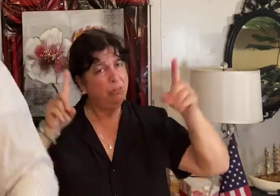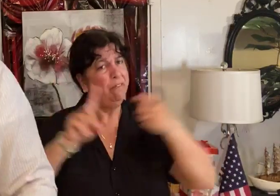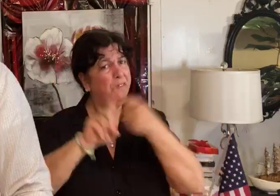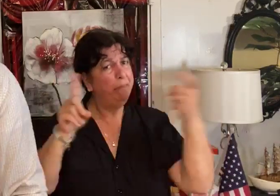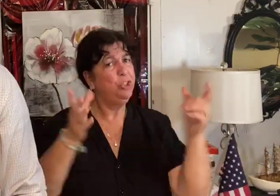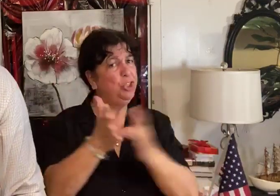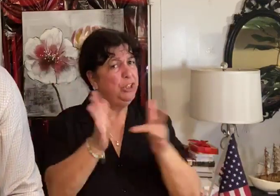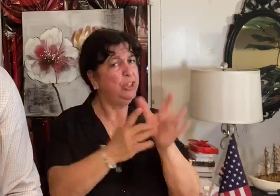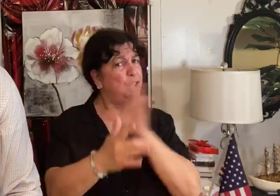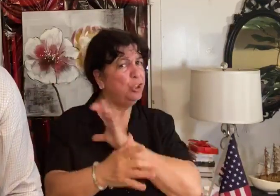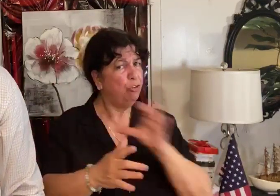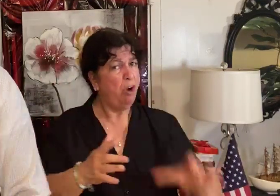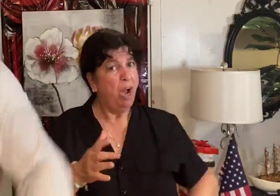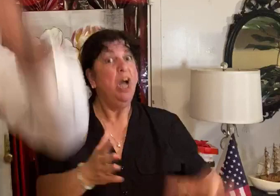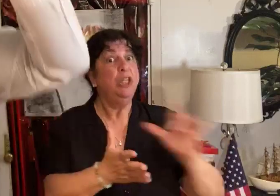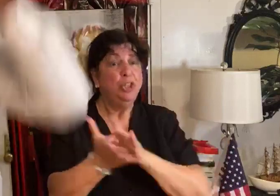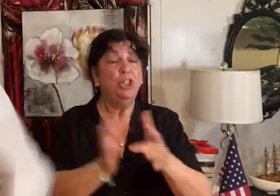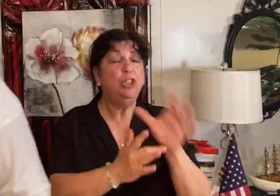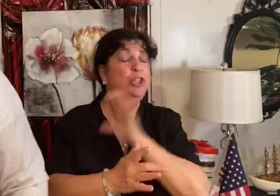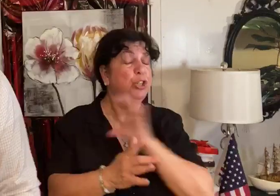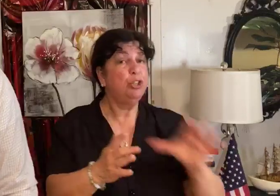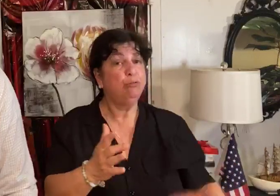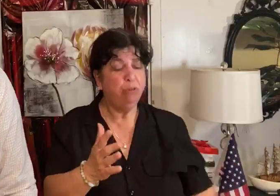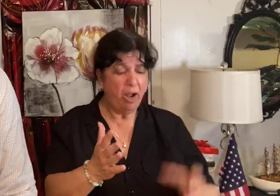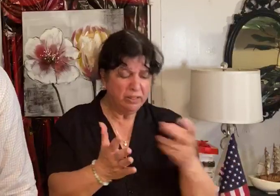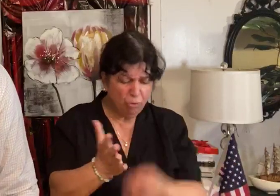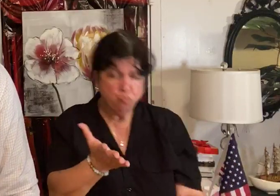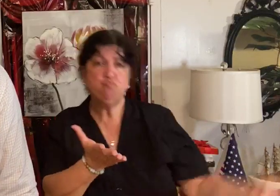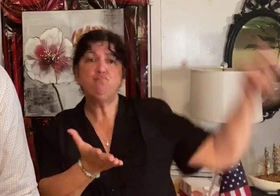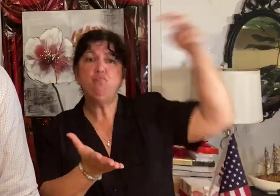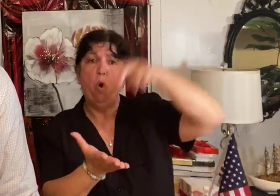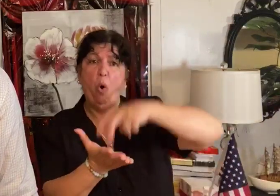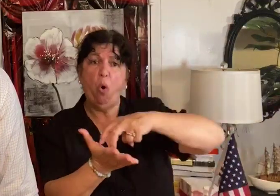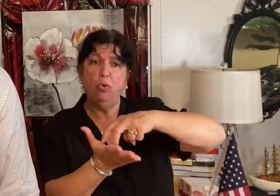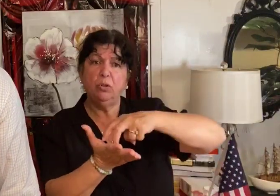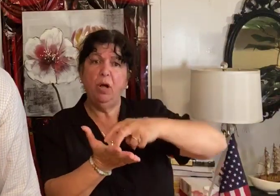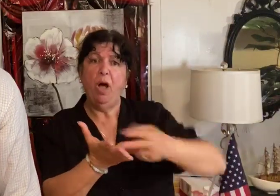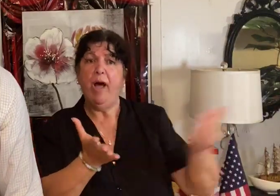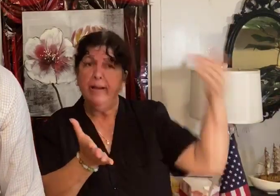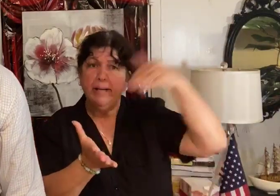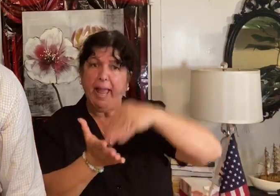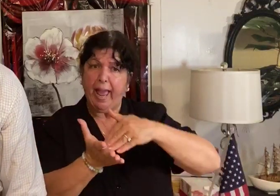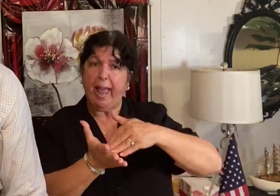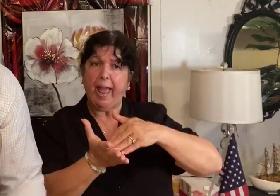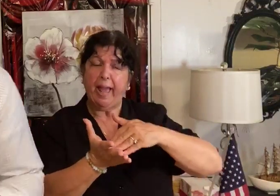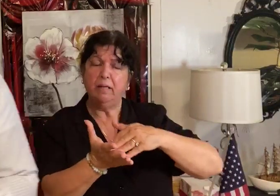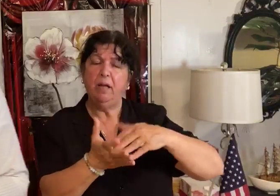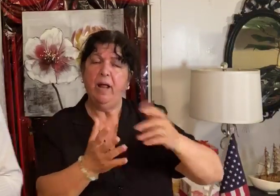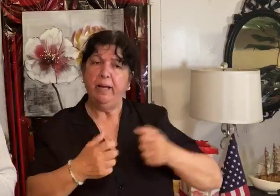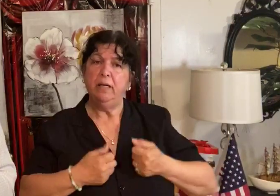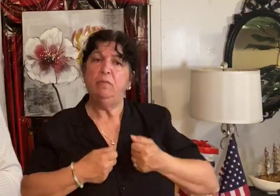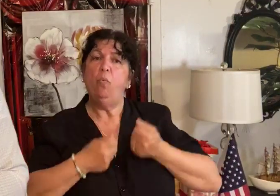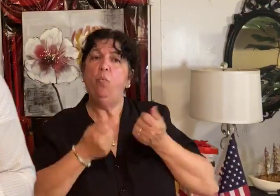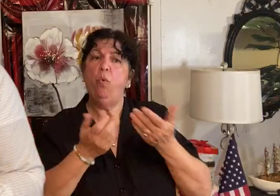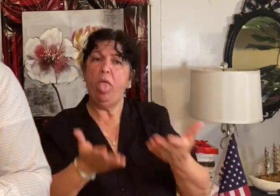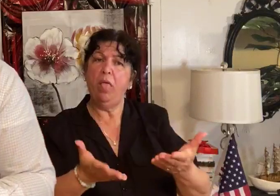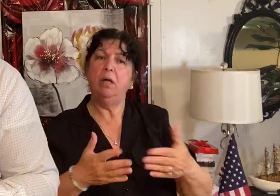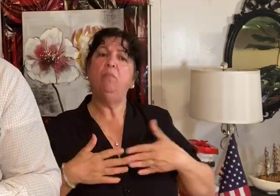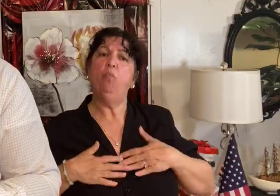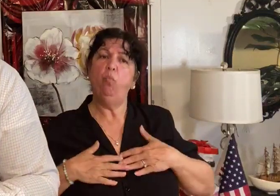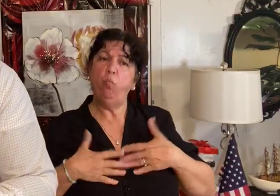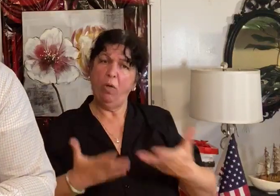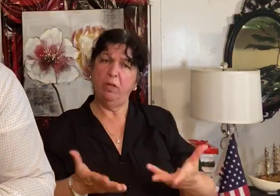I know he's the risen Messiah? When I know he gave his life to pay for my sins? I'm